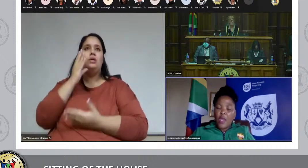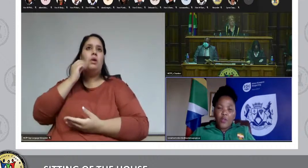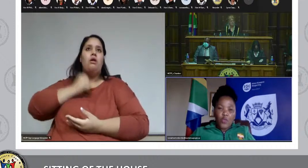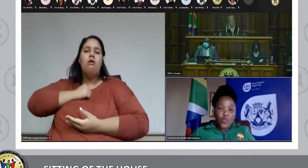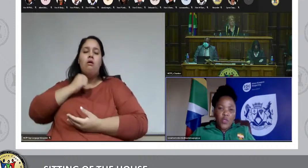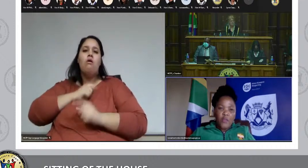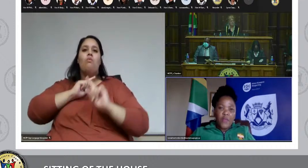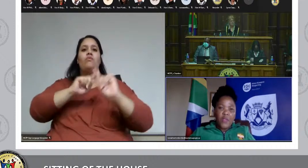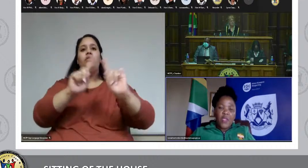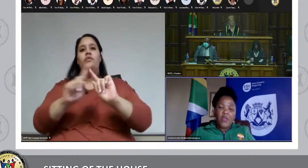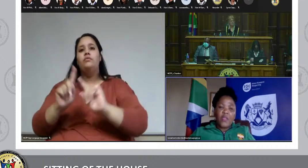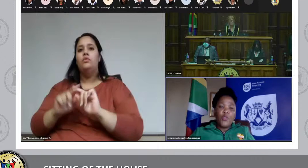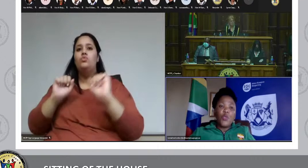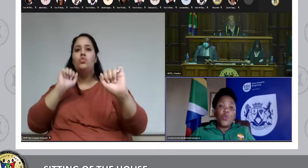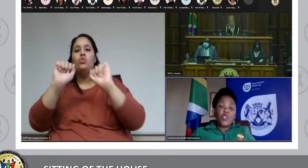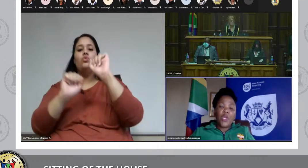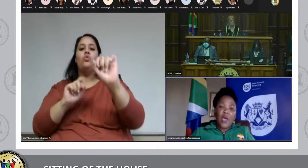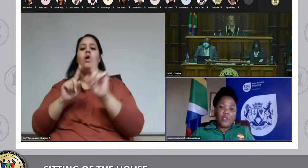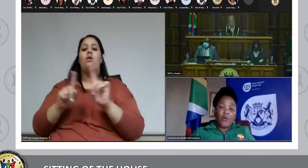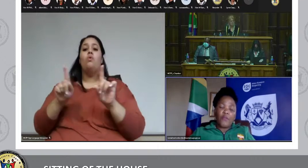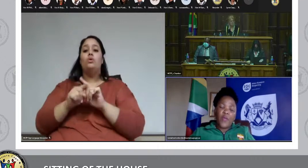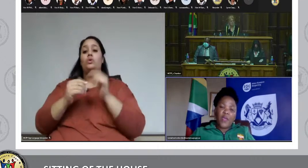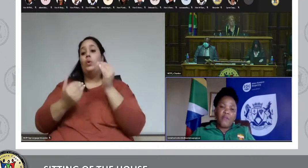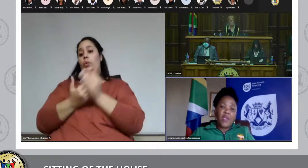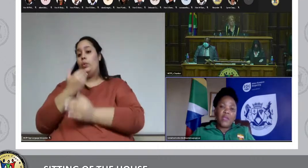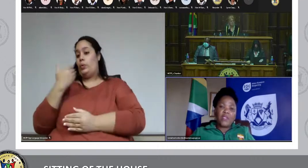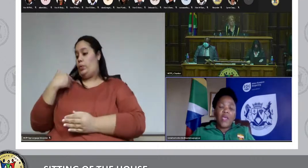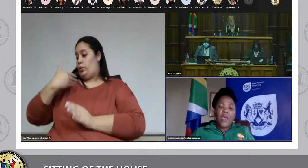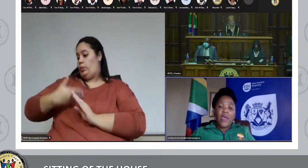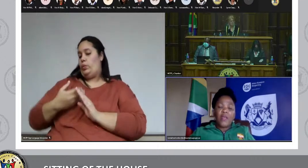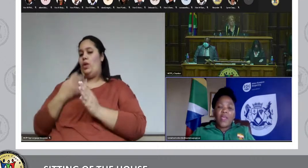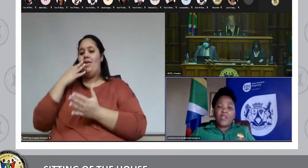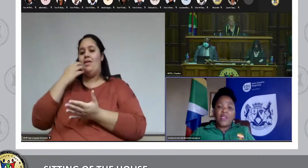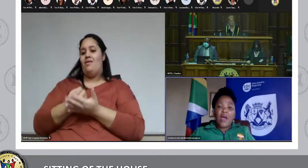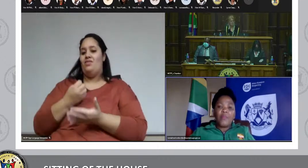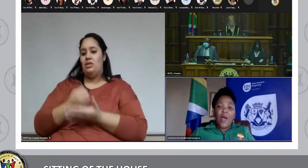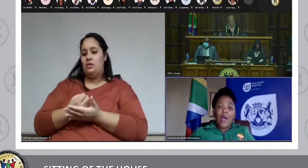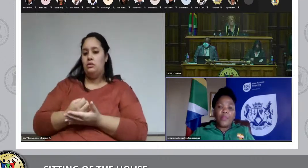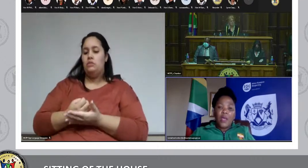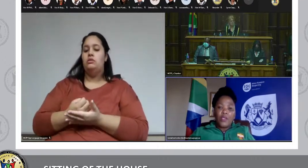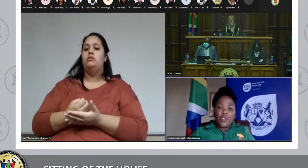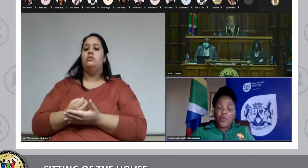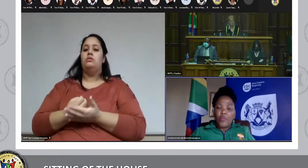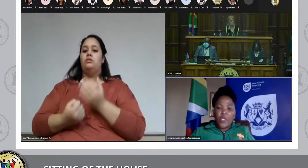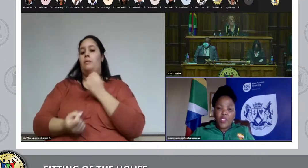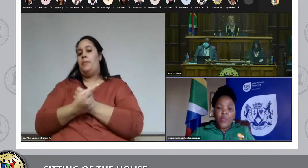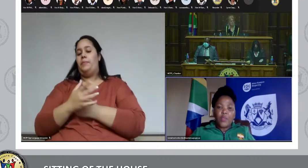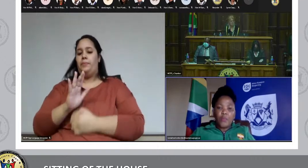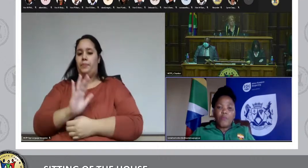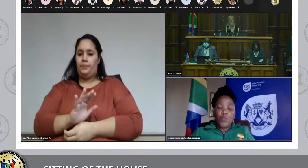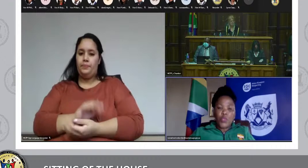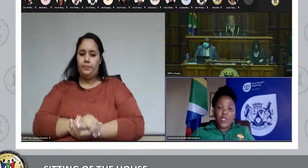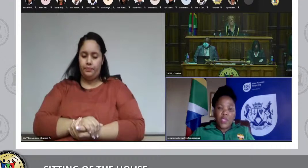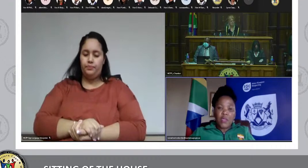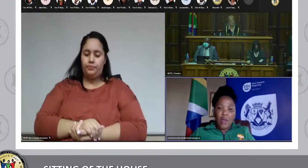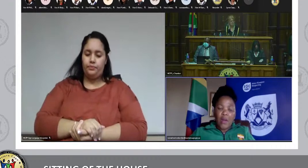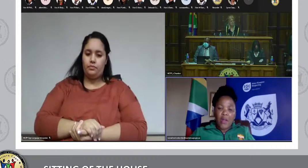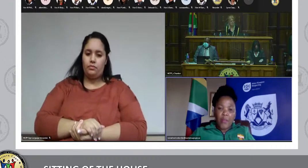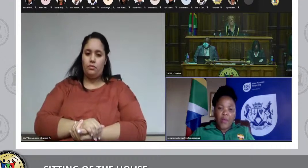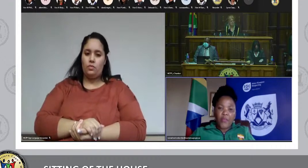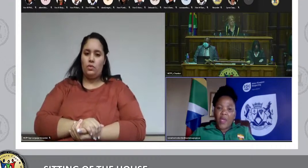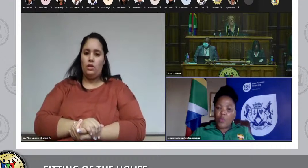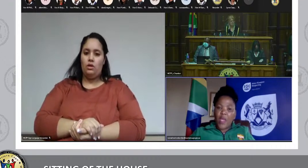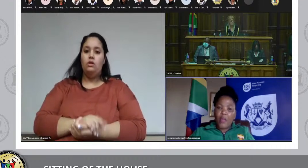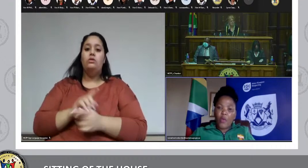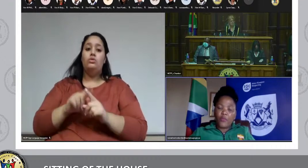experiences and also even the newish kind of the evidence that has come up. So it has been mostly